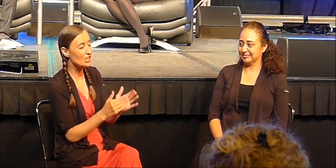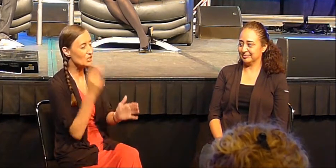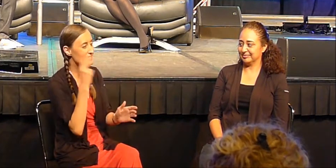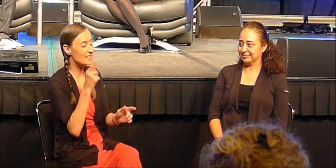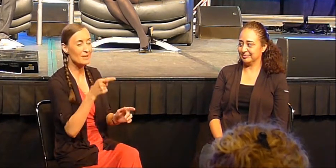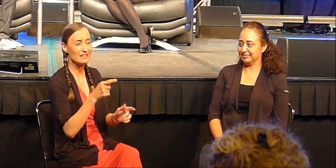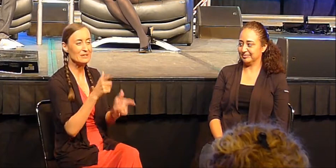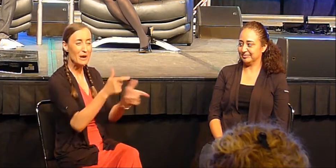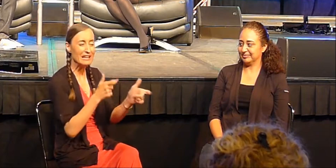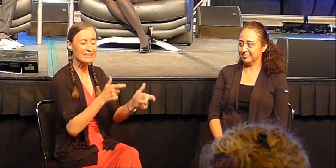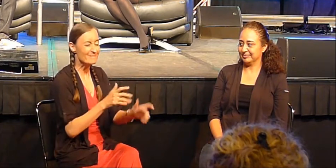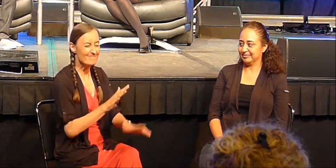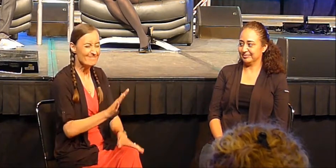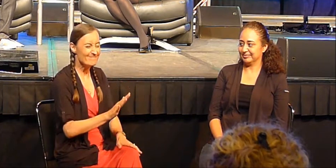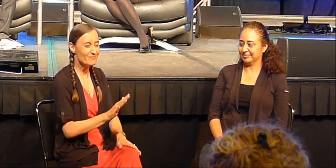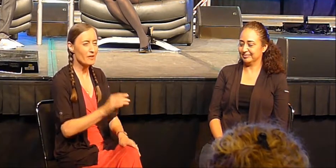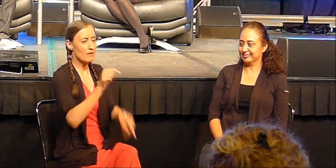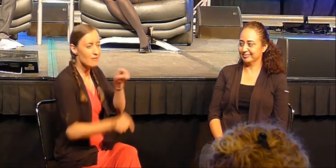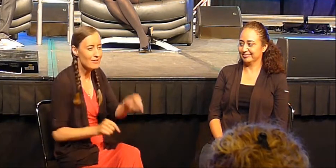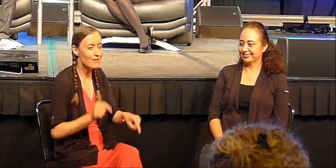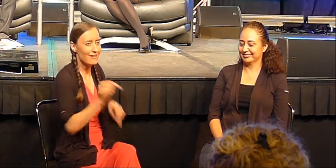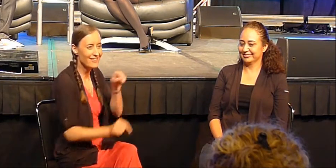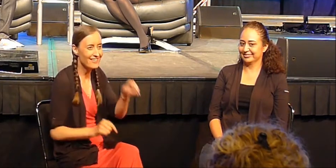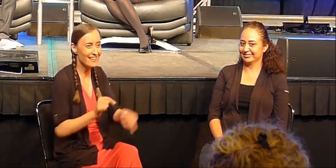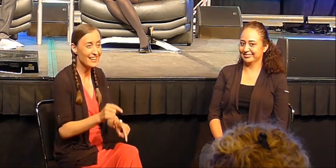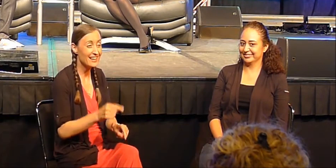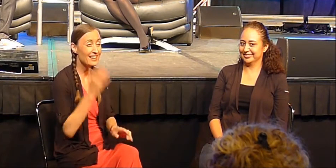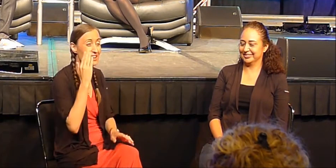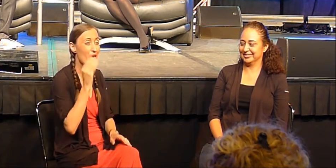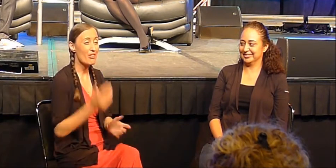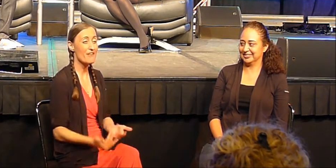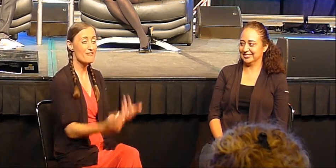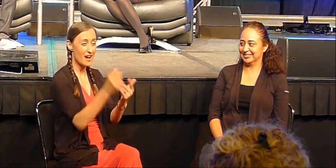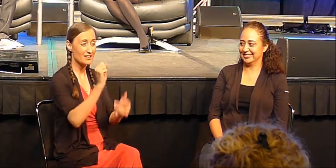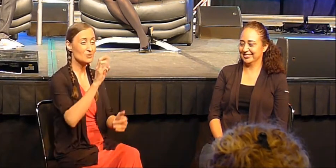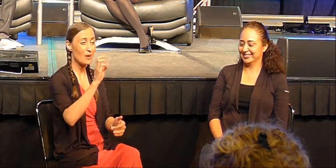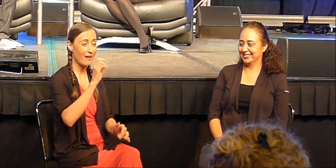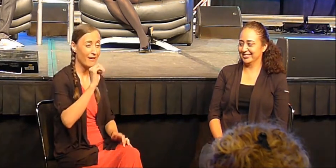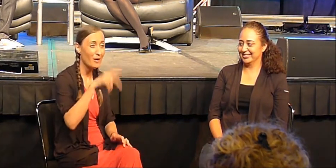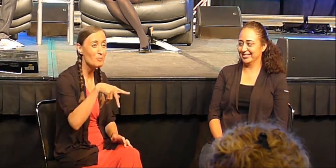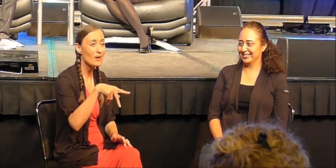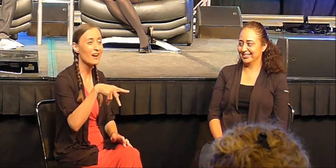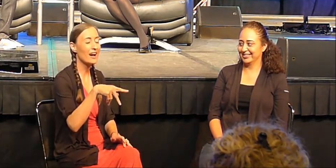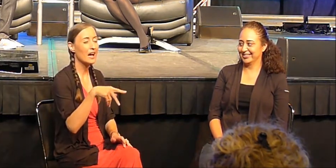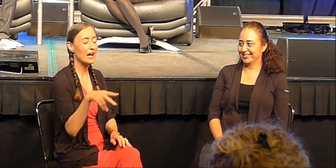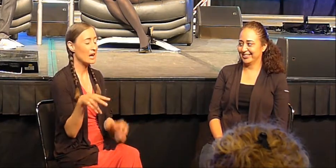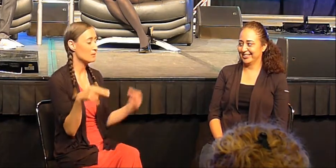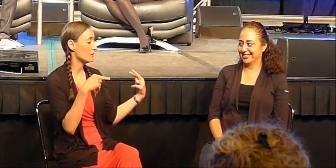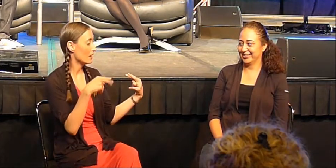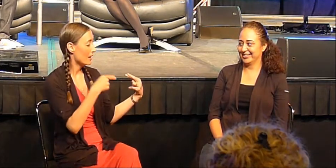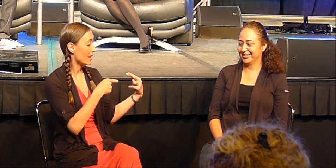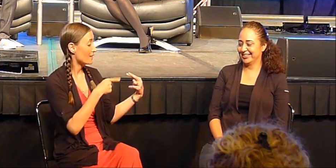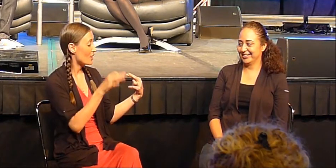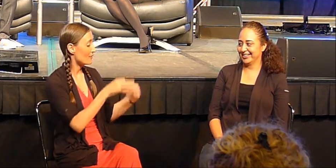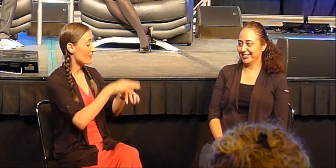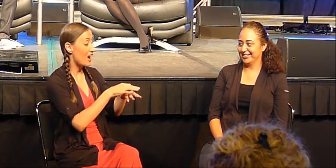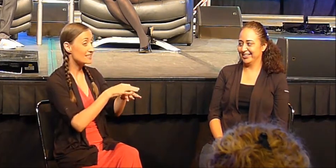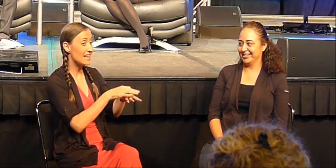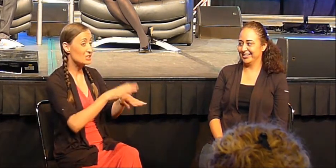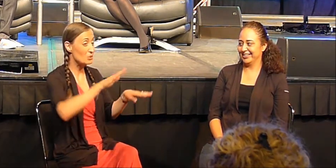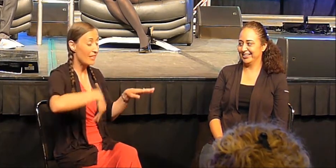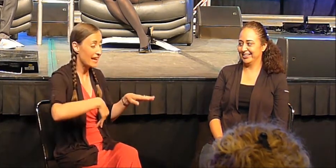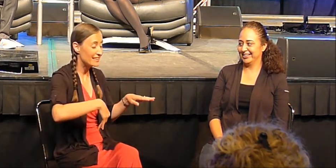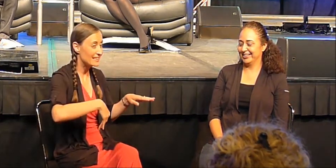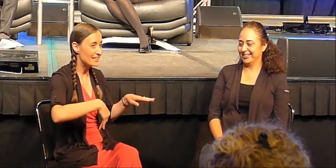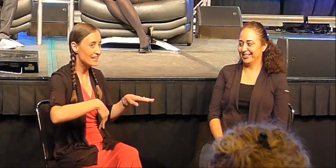Like when we're running out of towards the fire swamp, and I turn to Buttercup and I say, your pink fiancé is too late, you'll see one of